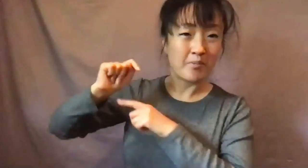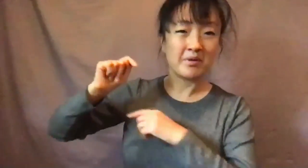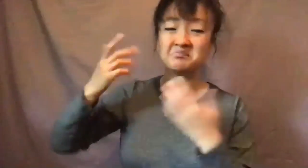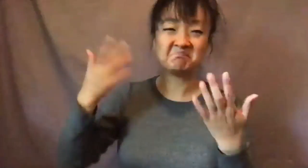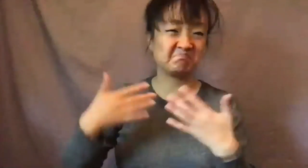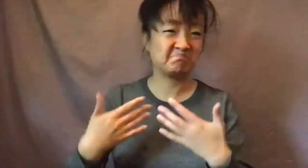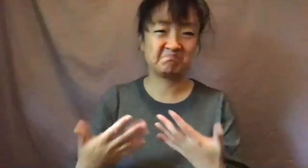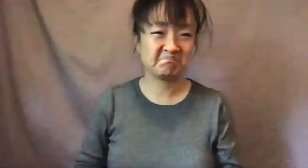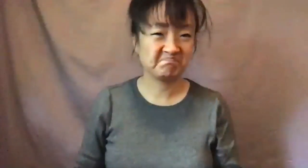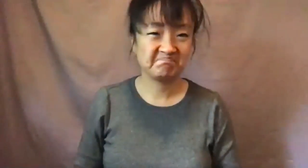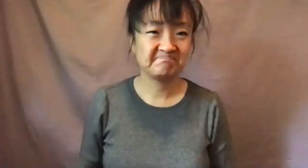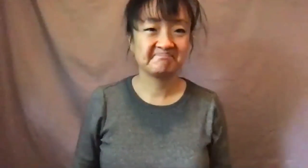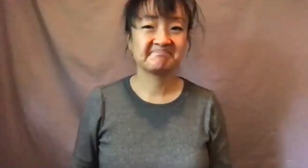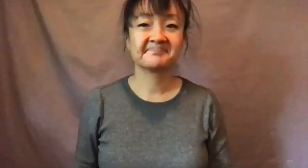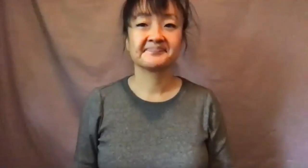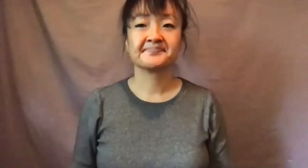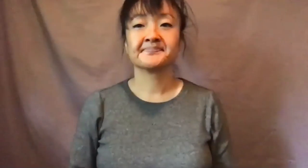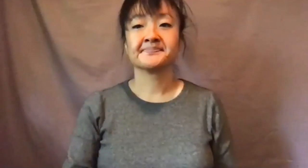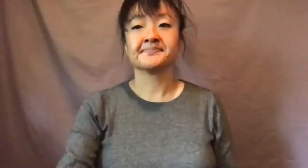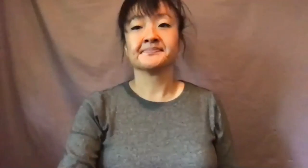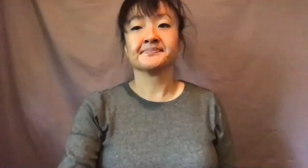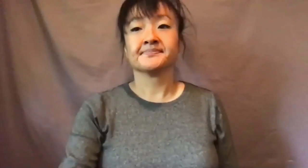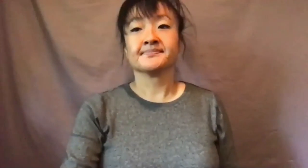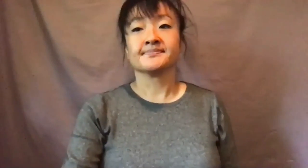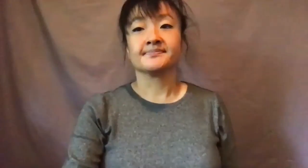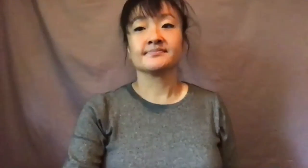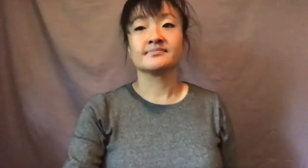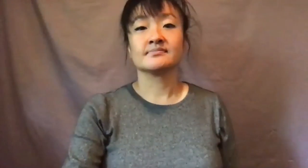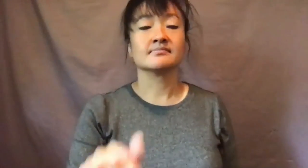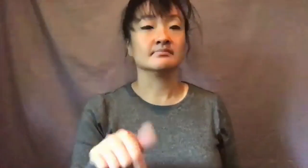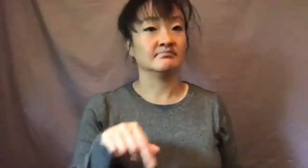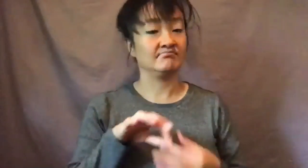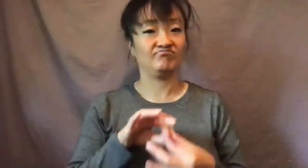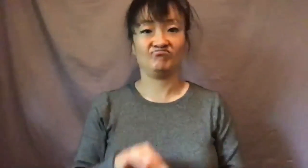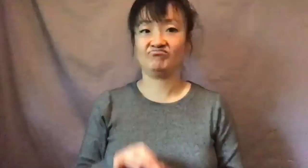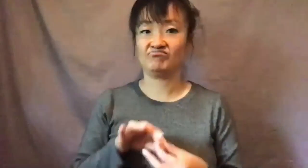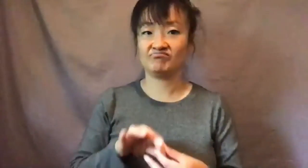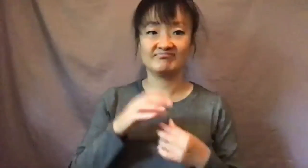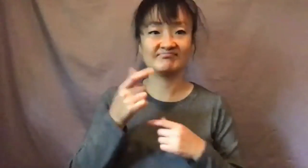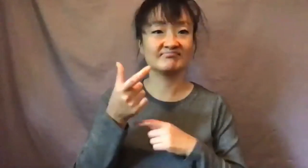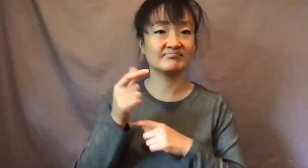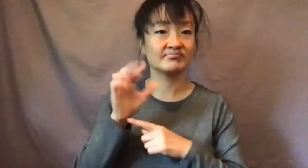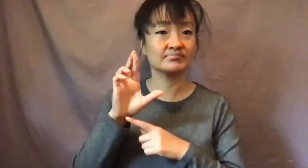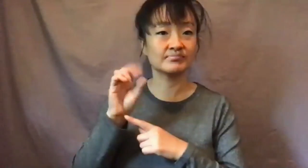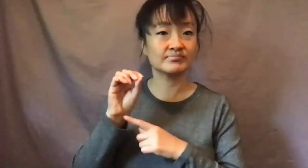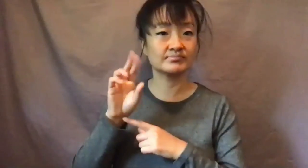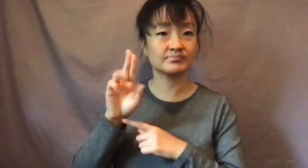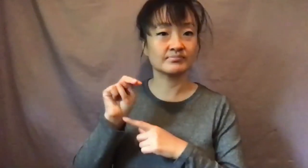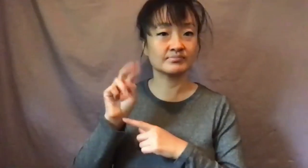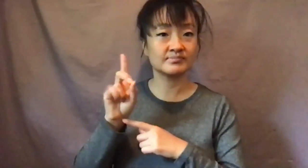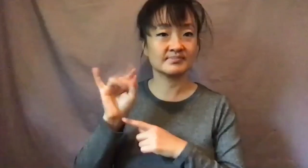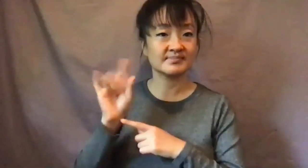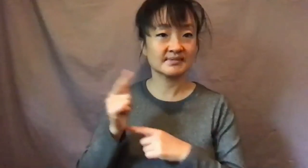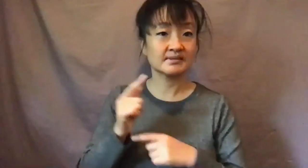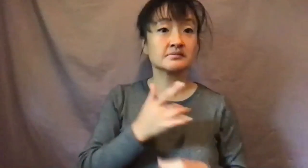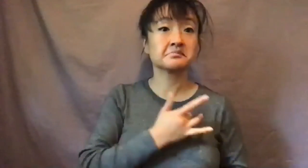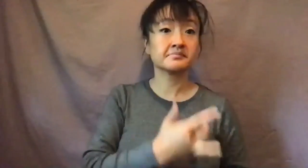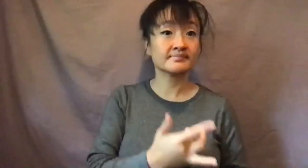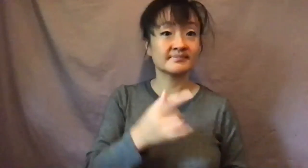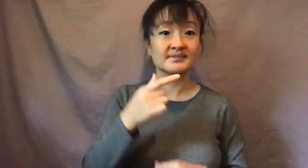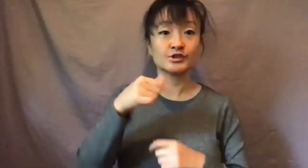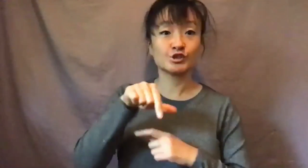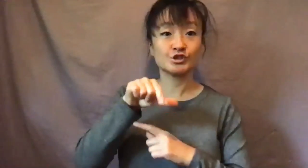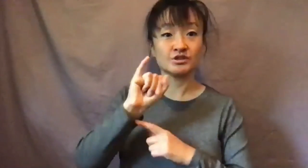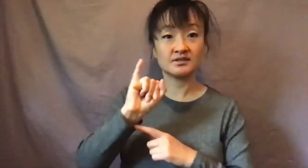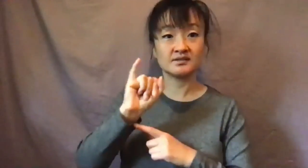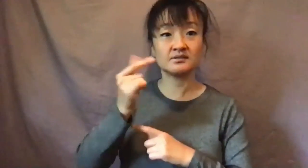the street level, right? This is grounding, right? What we often do in Qigong and Tai Chi practices is we